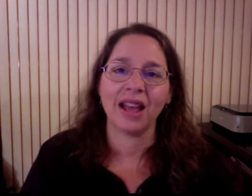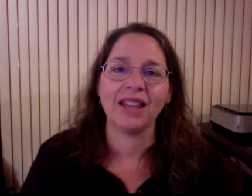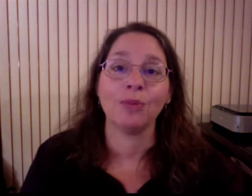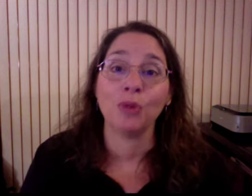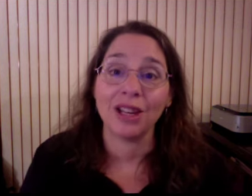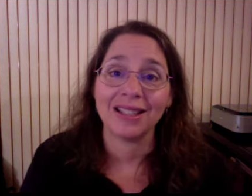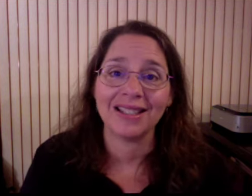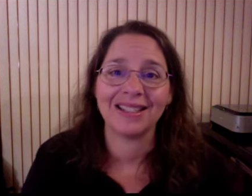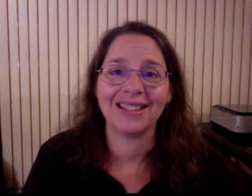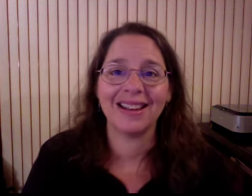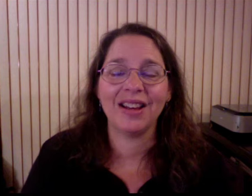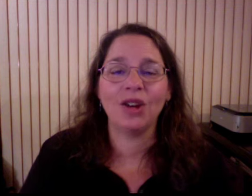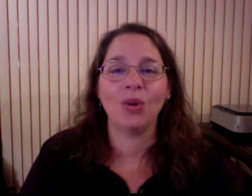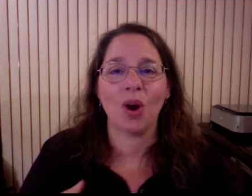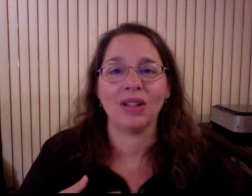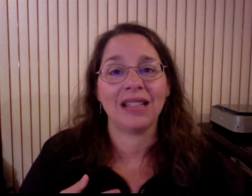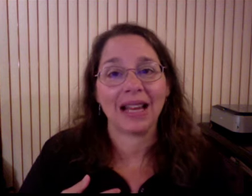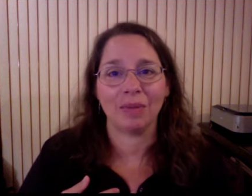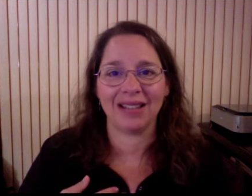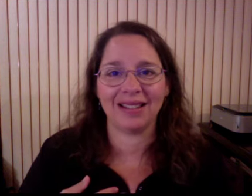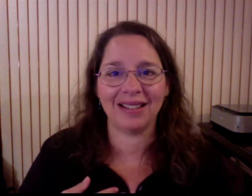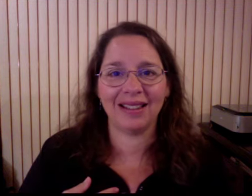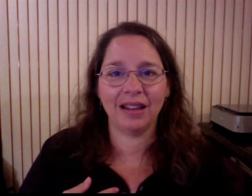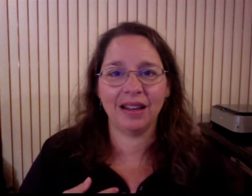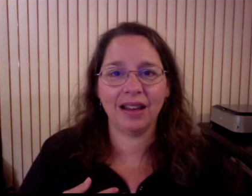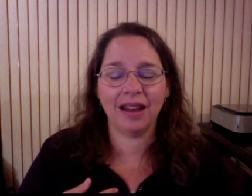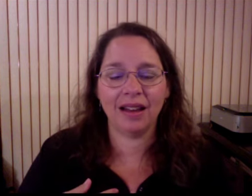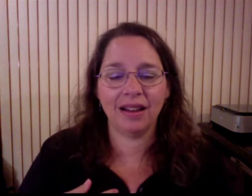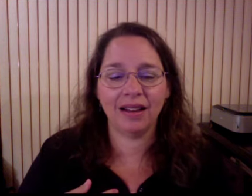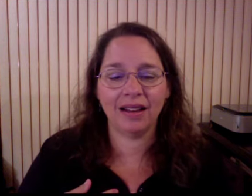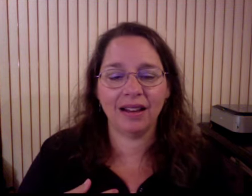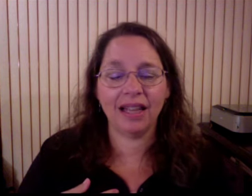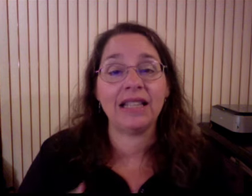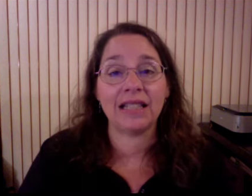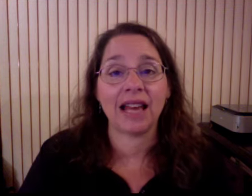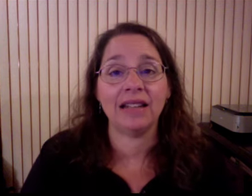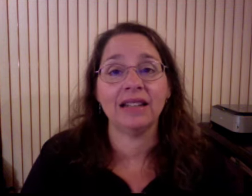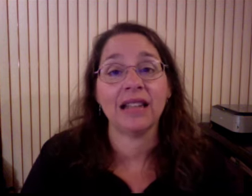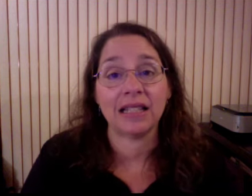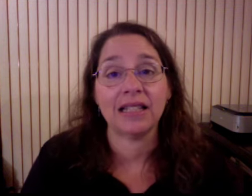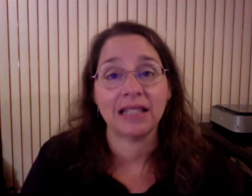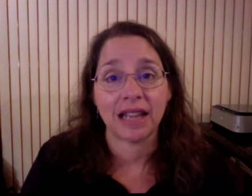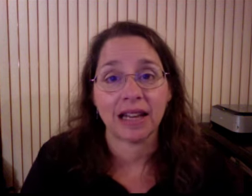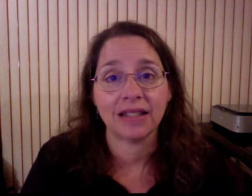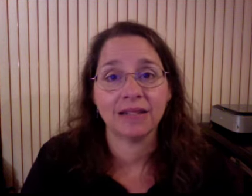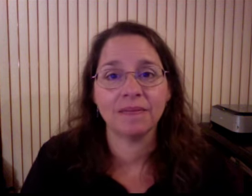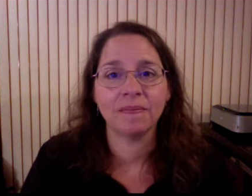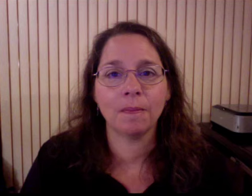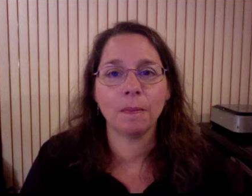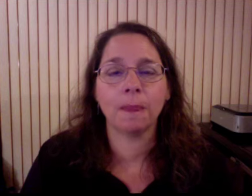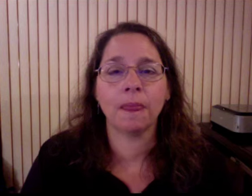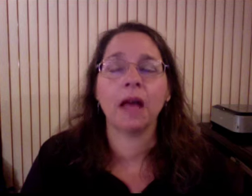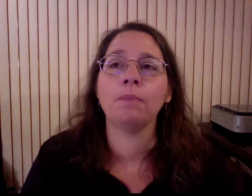the priests who are celibate. It said in Lesson 6, a